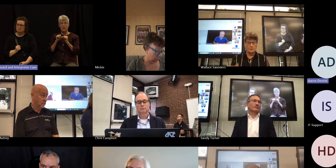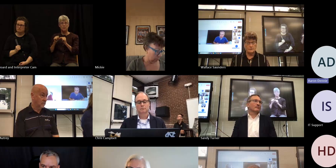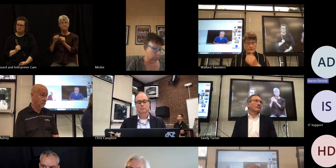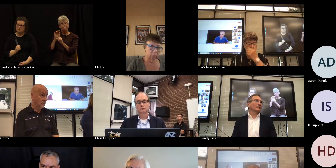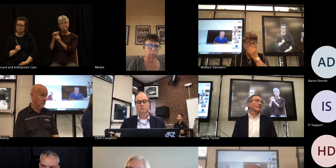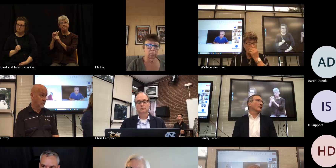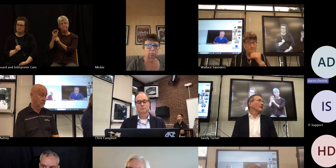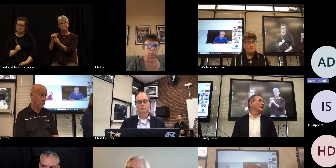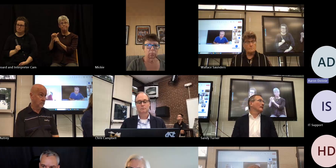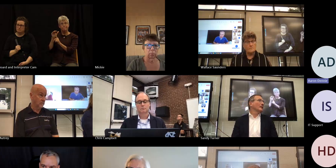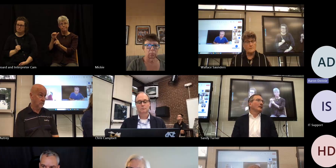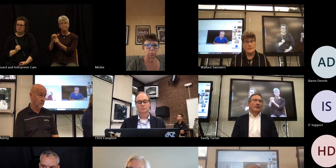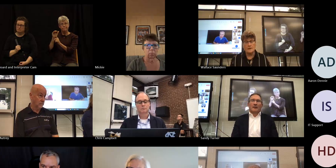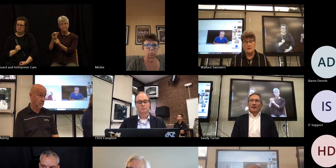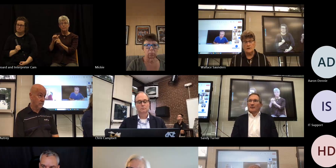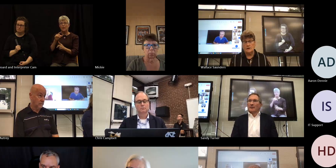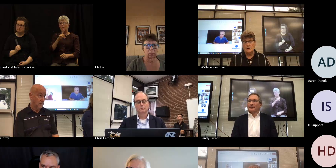for.